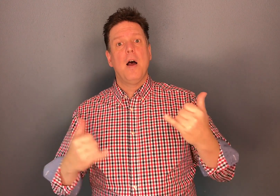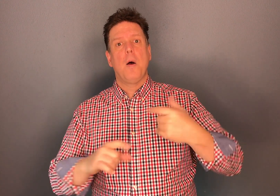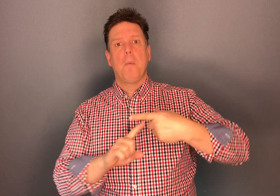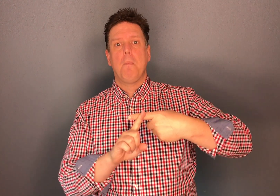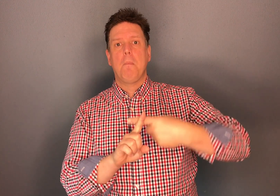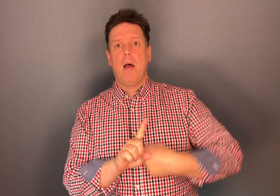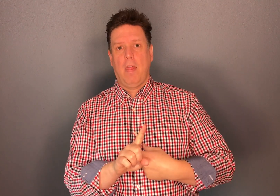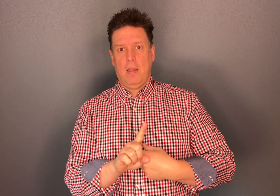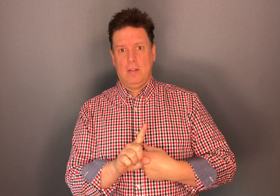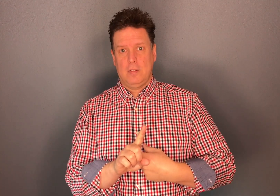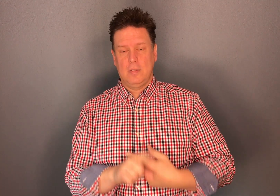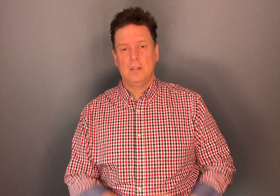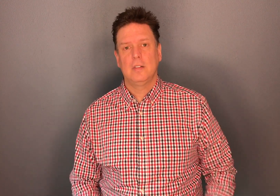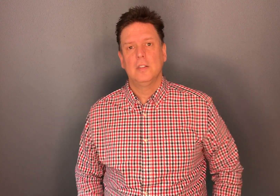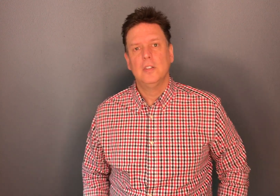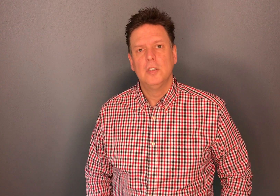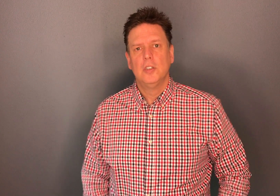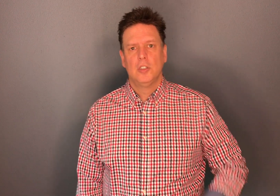Now, the months.